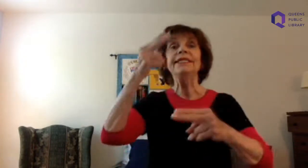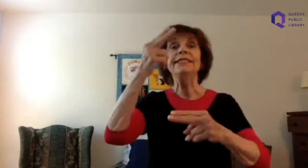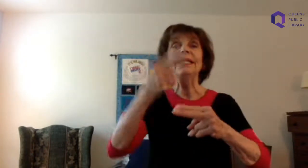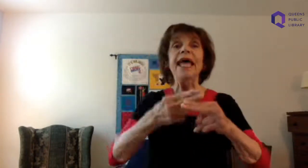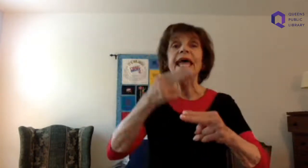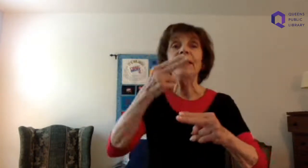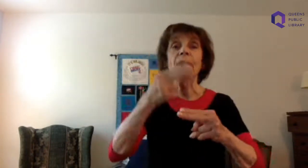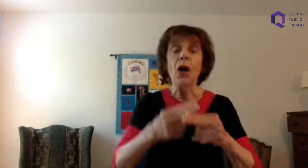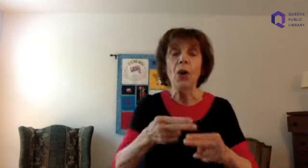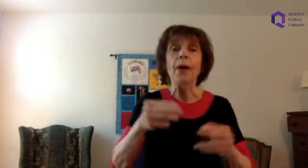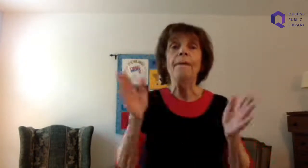his name, oh,